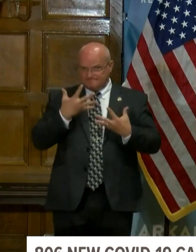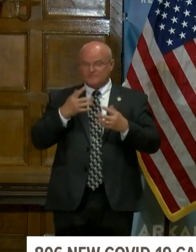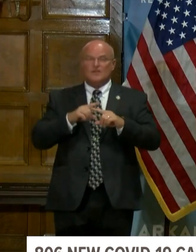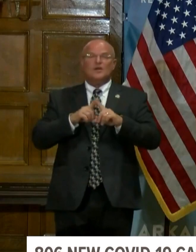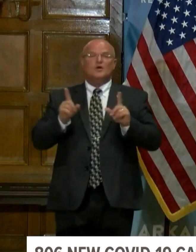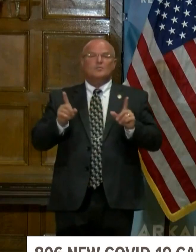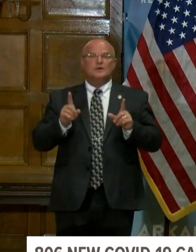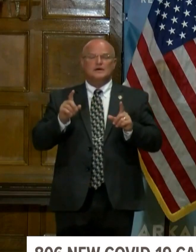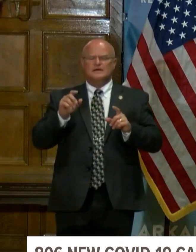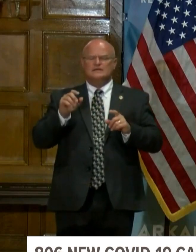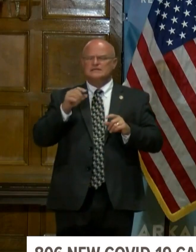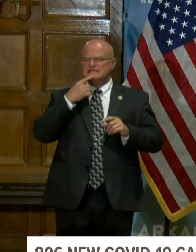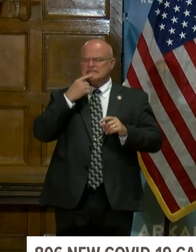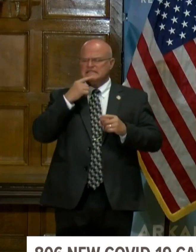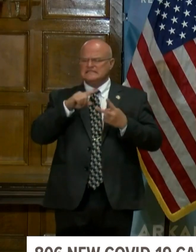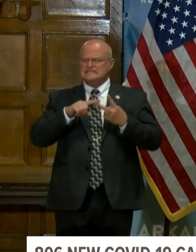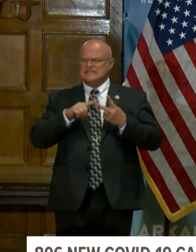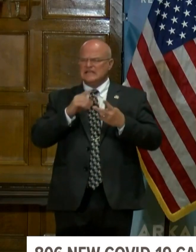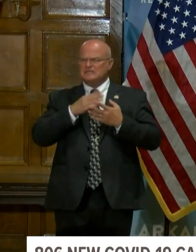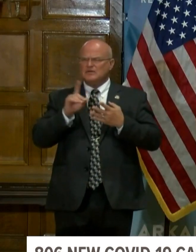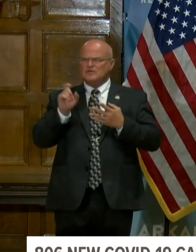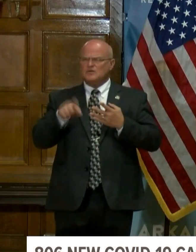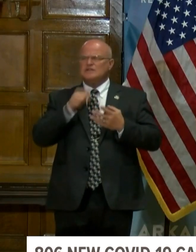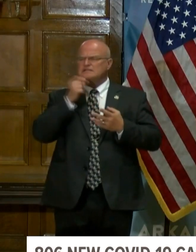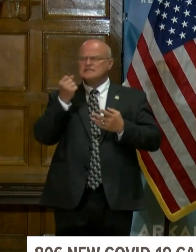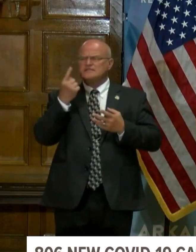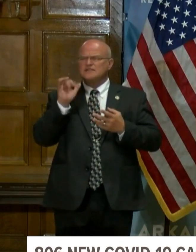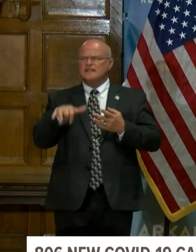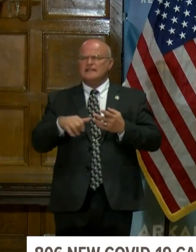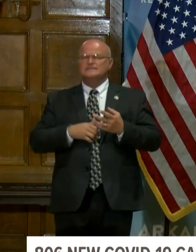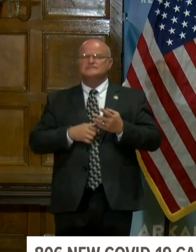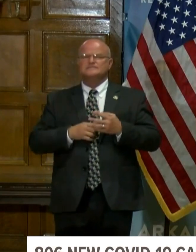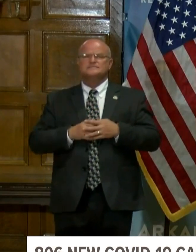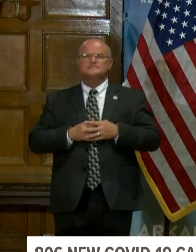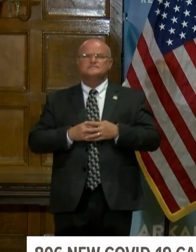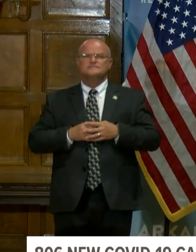But Andrew, could you repeat the second part of your question? I didn't catch all that.